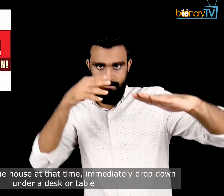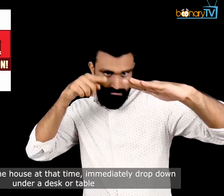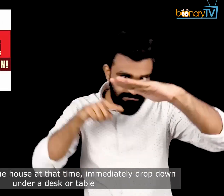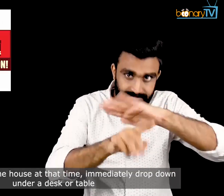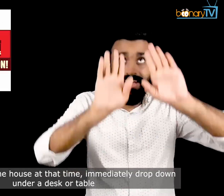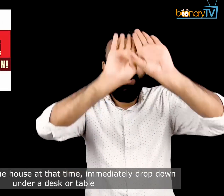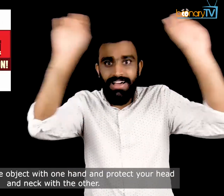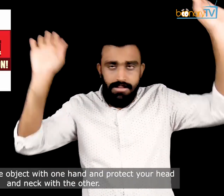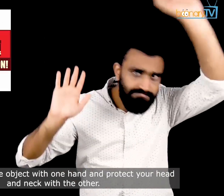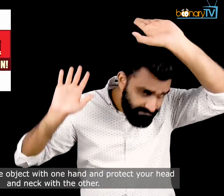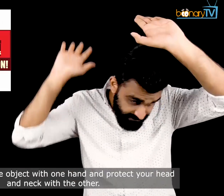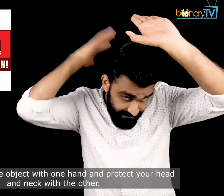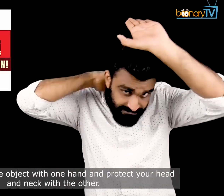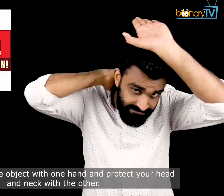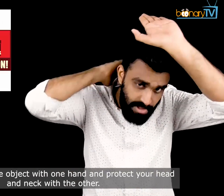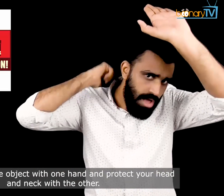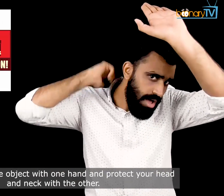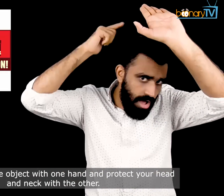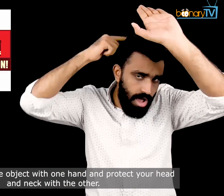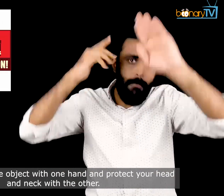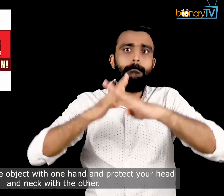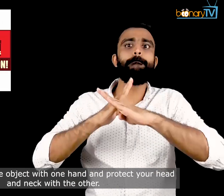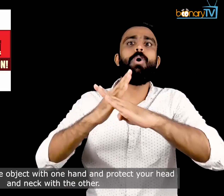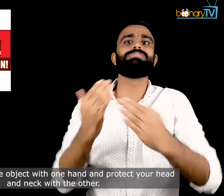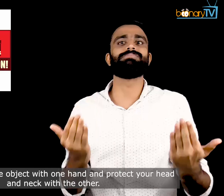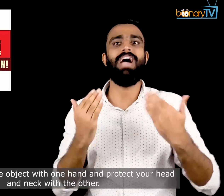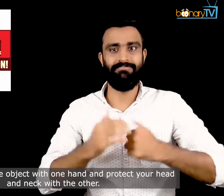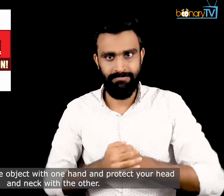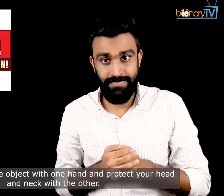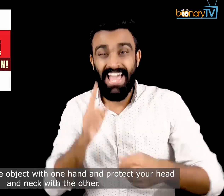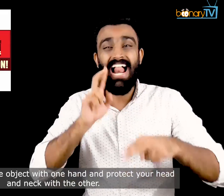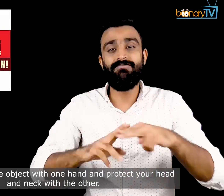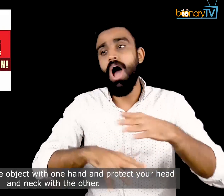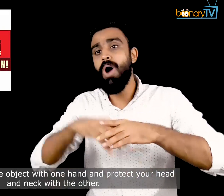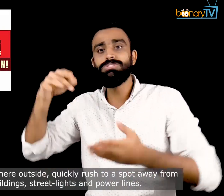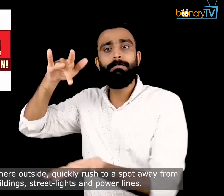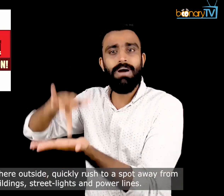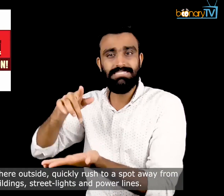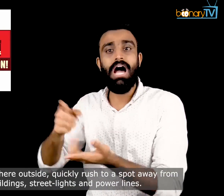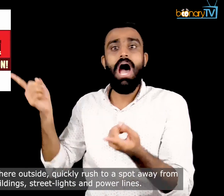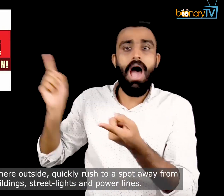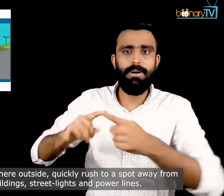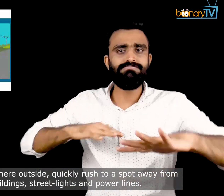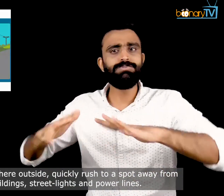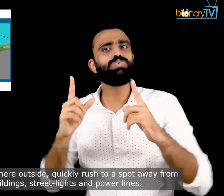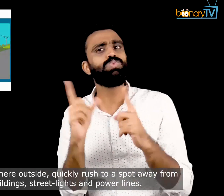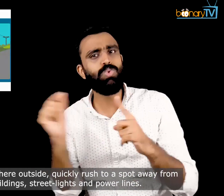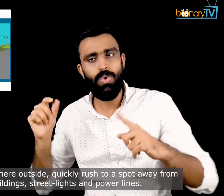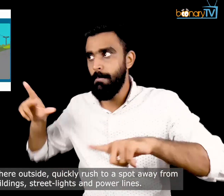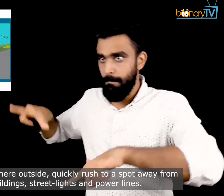or table and hold on to the object with one hand and protect your head and neck with the other. If you're somewhere outside, quickly rush to